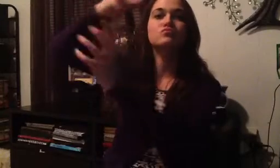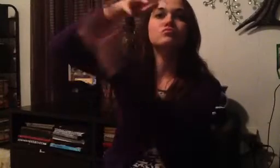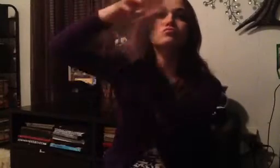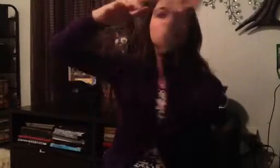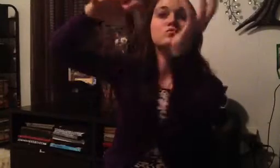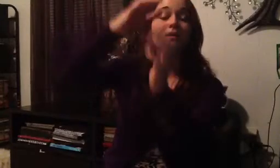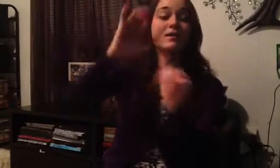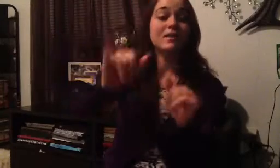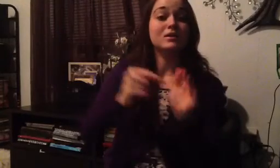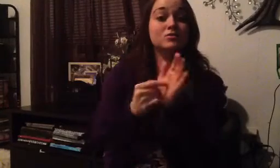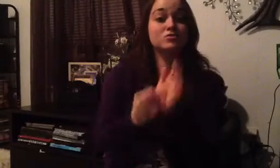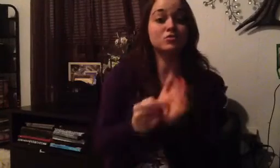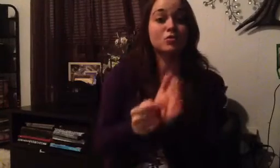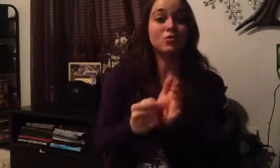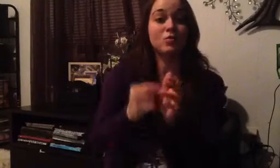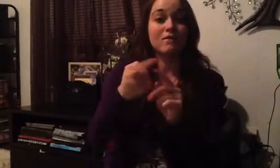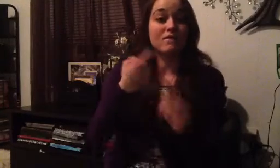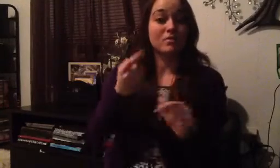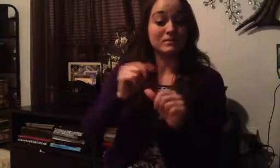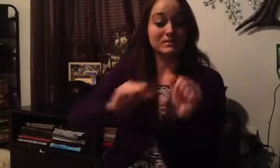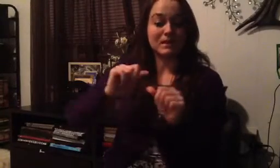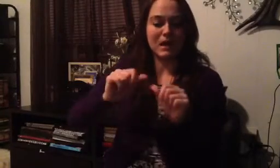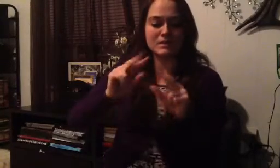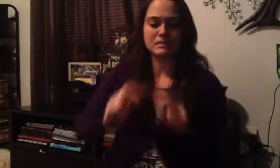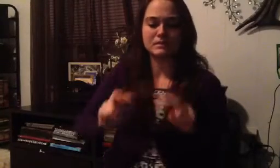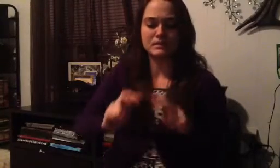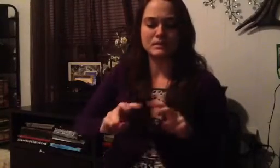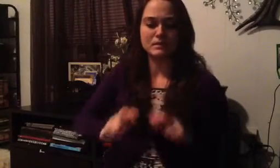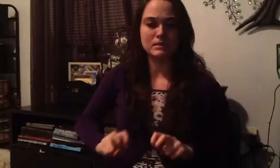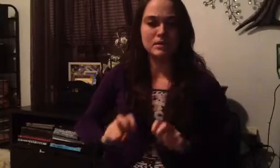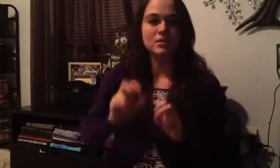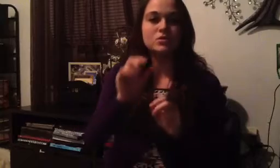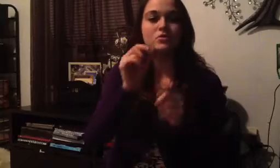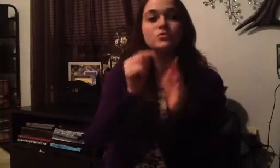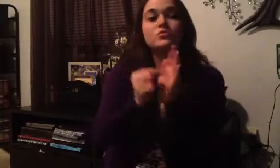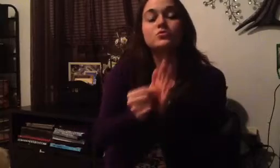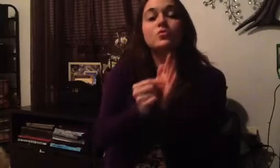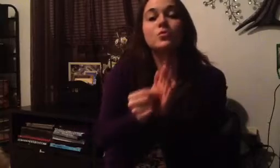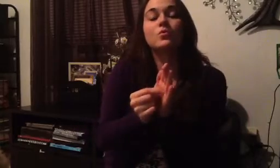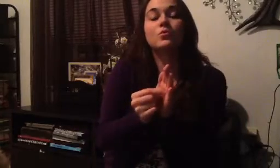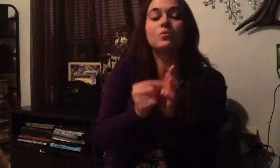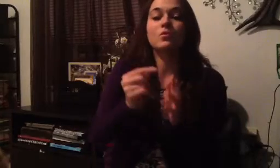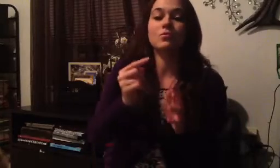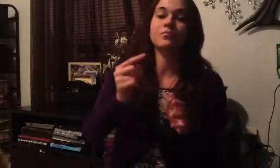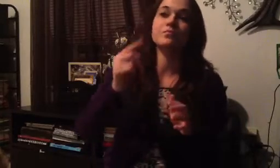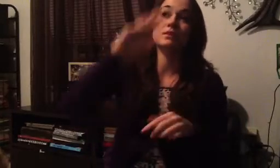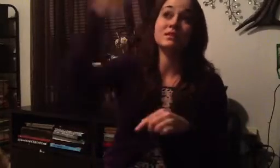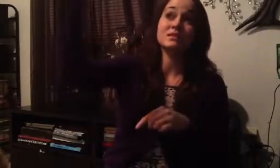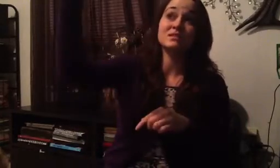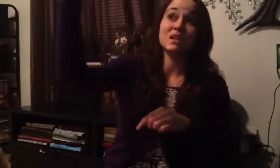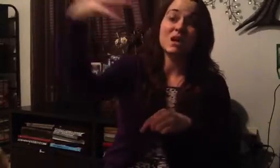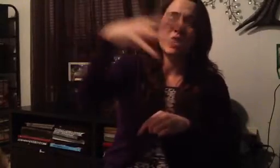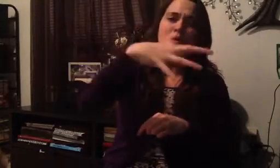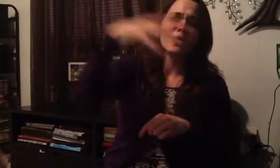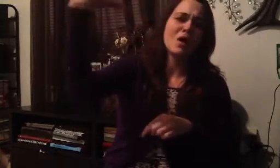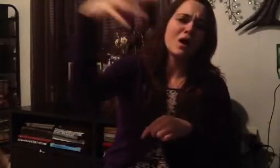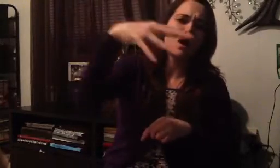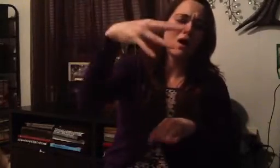how water evaporation, indicated in turquoise, is driven by the energy of the sun. Notice how the rate